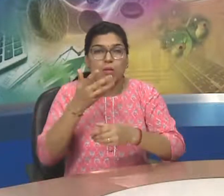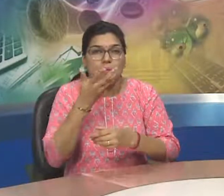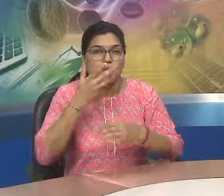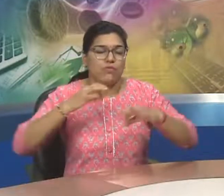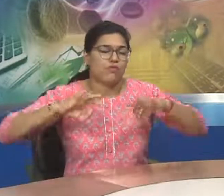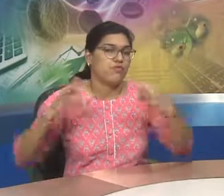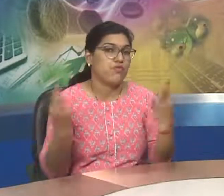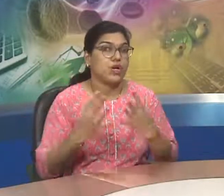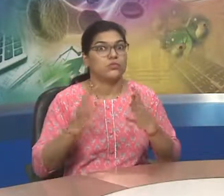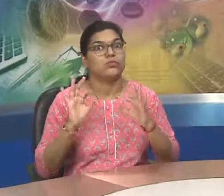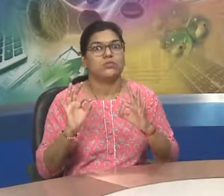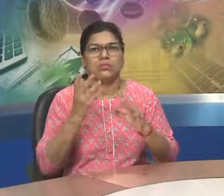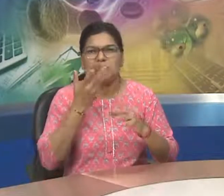mixed in the water